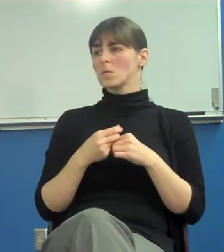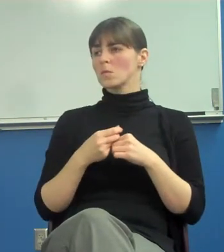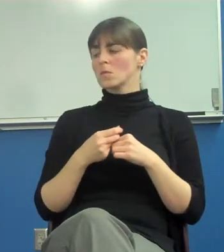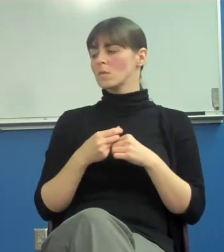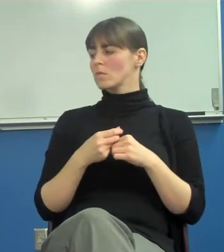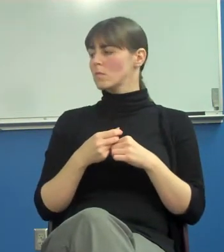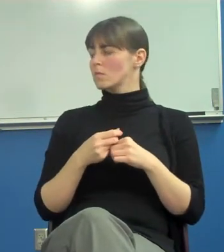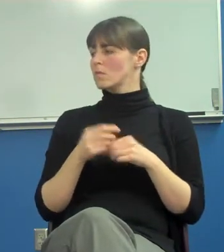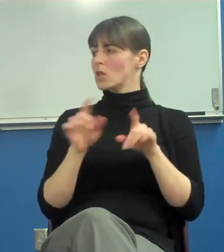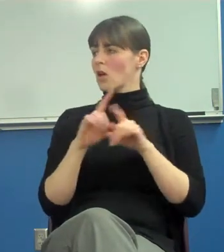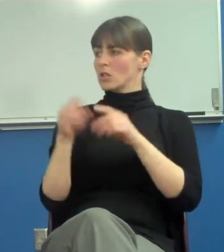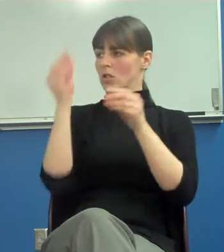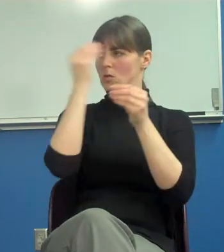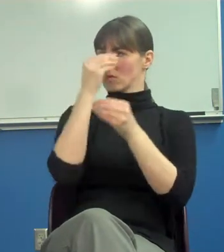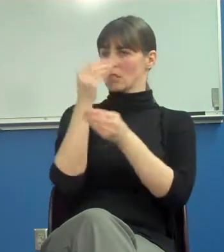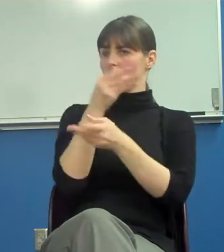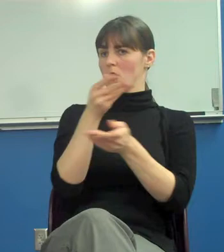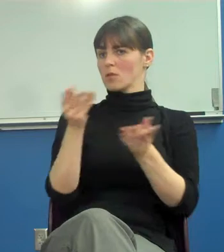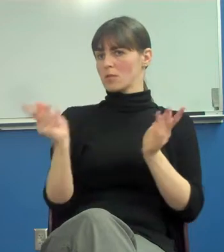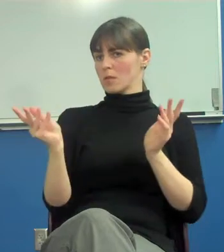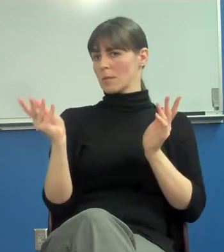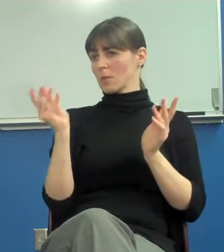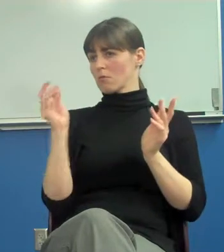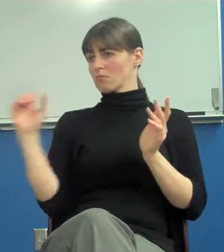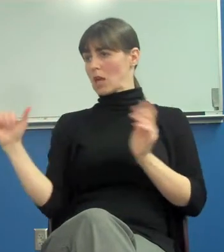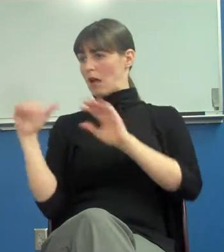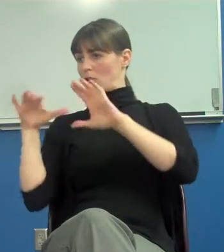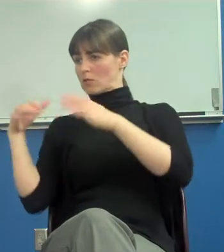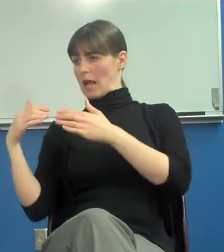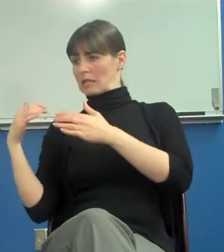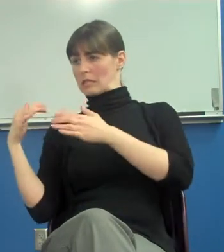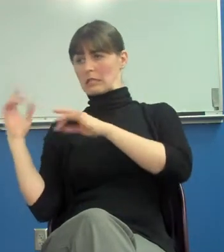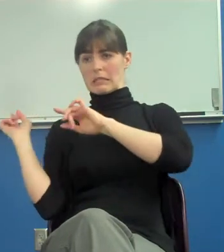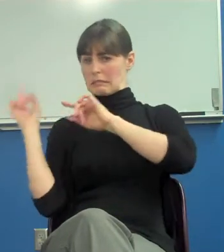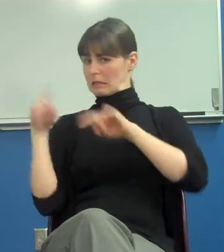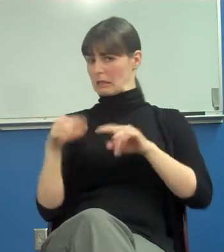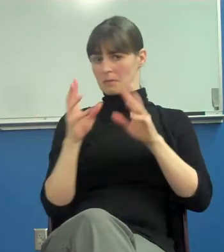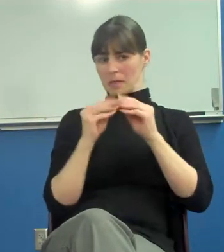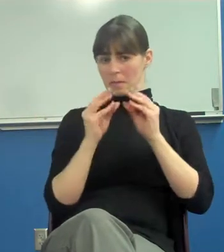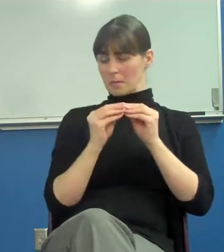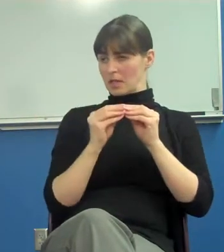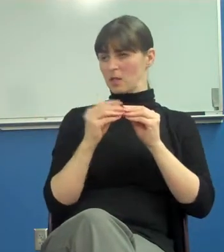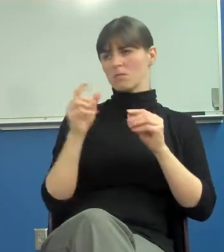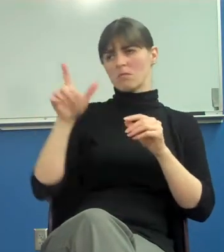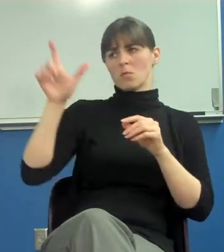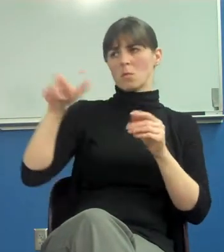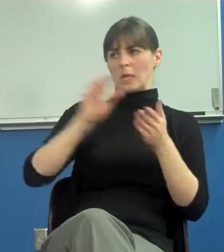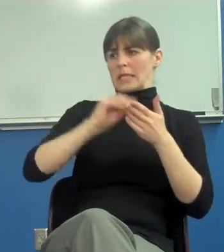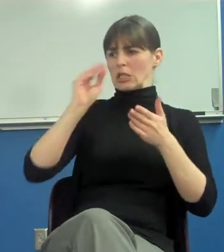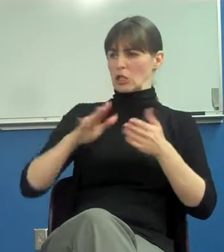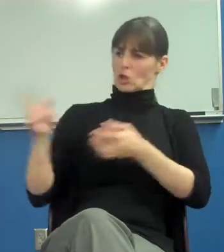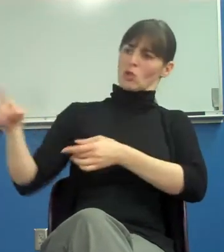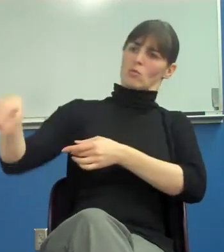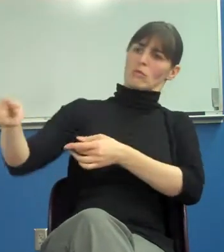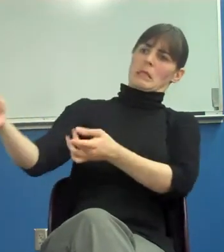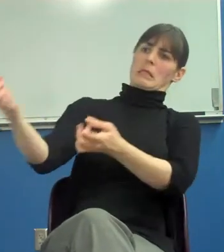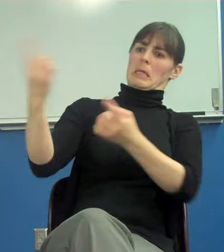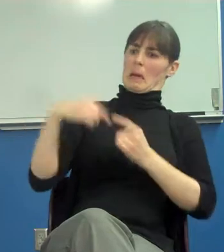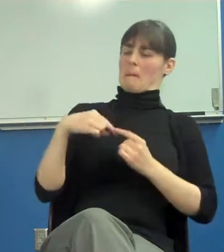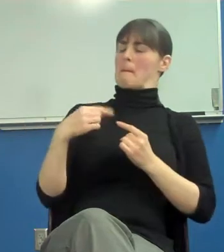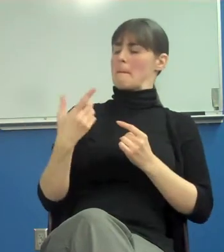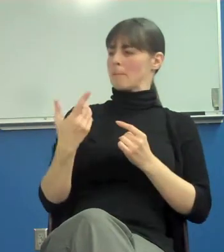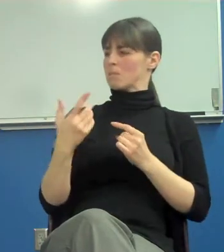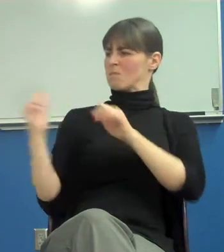And also tell other people, in other classes that maybe didn't come to the meeting, because we need students here too. It's everybody type thing. It's